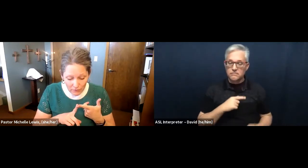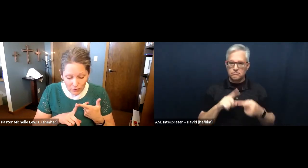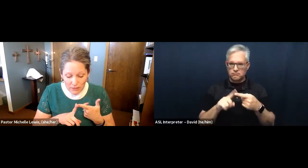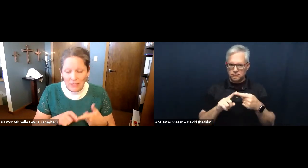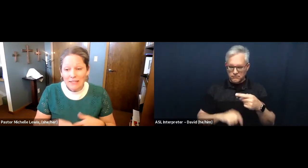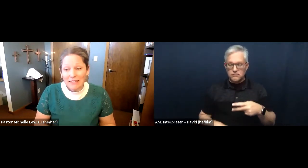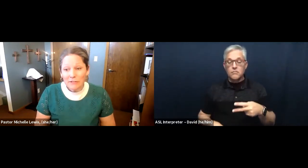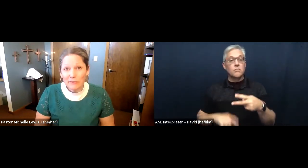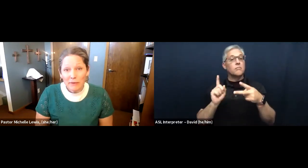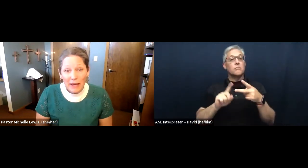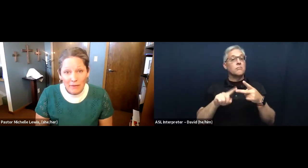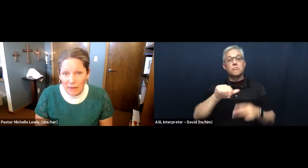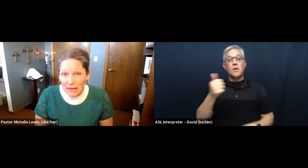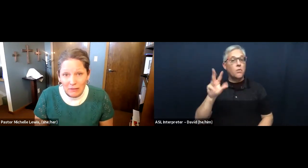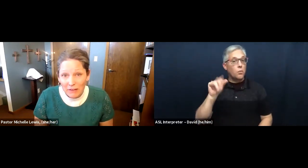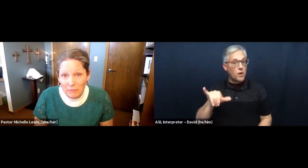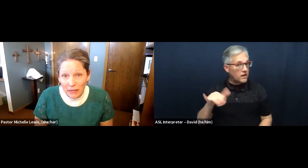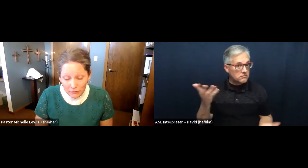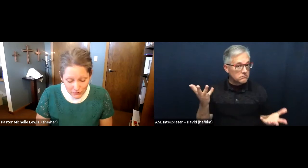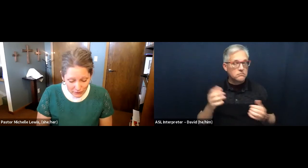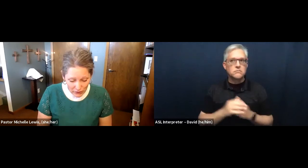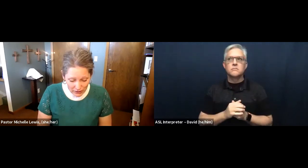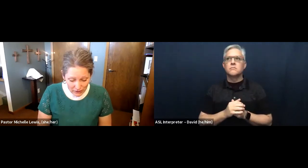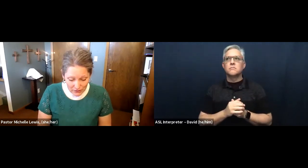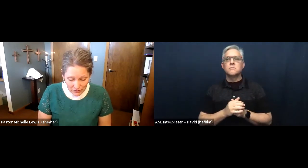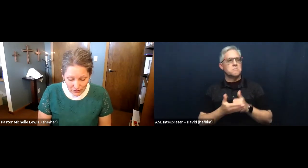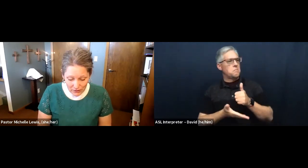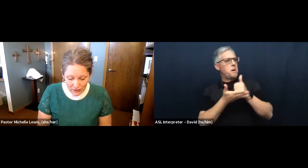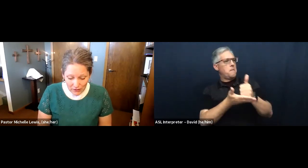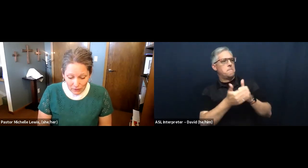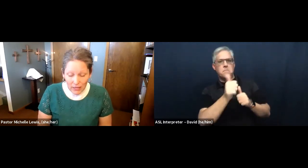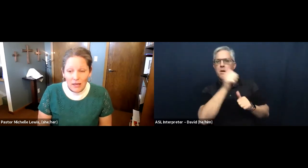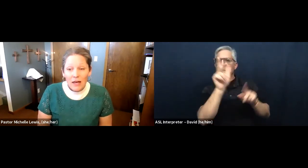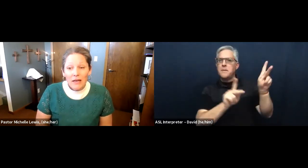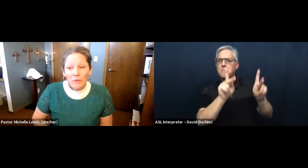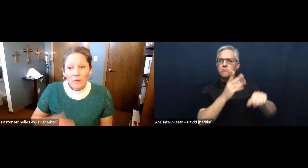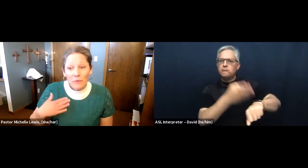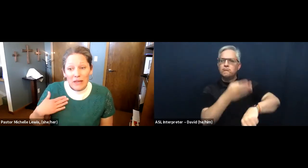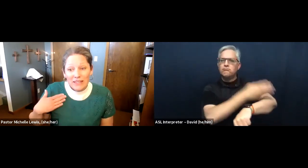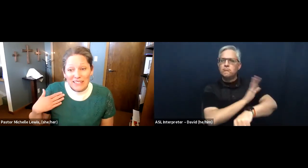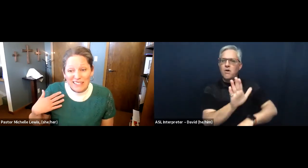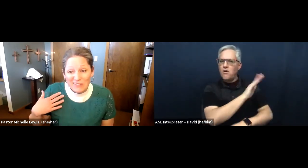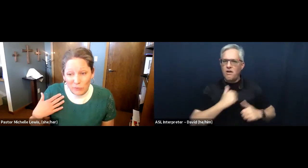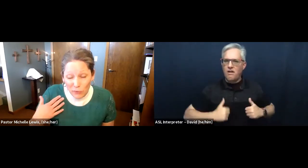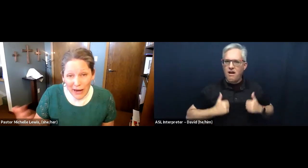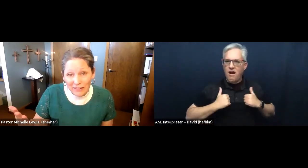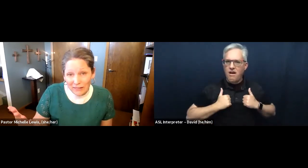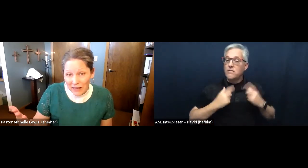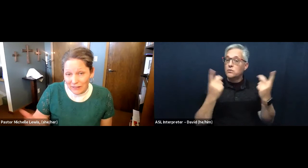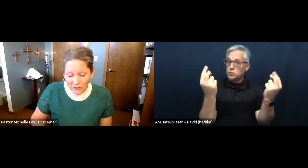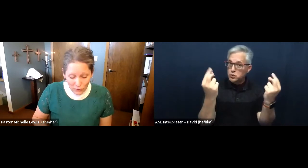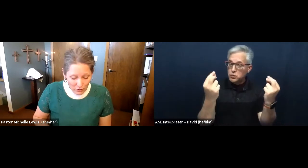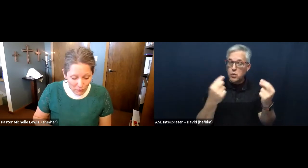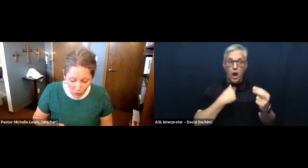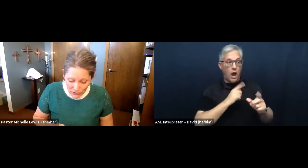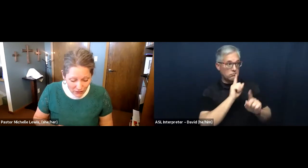Another way would be to make life better for someone else, right? That we can write a